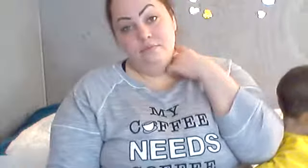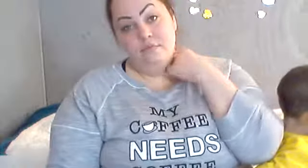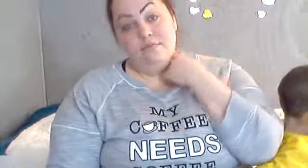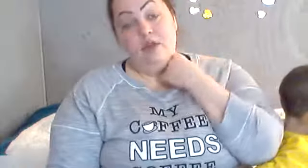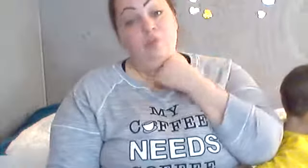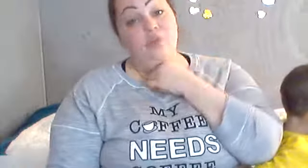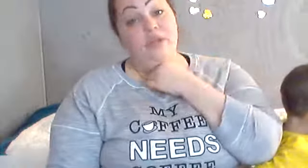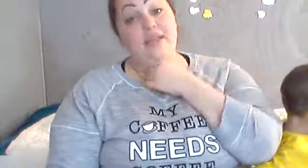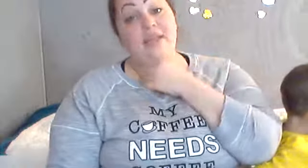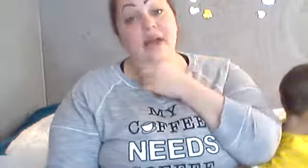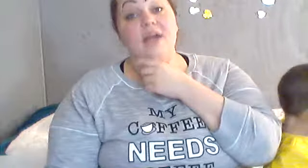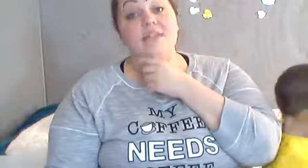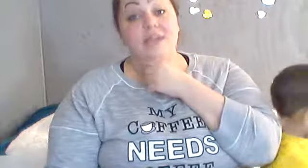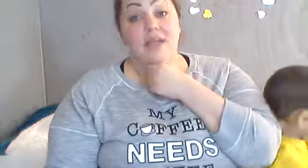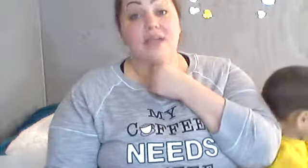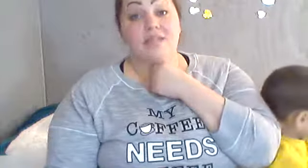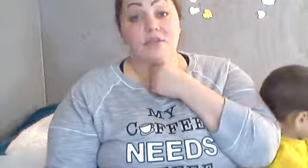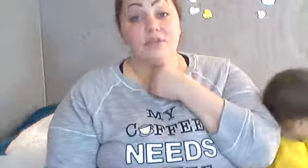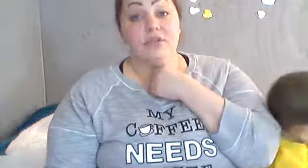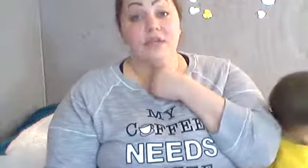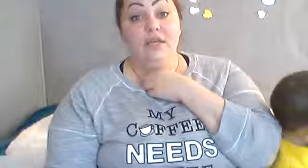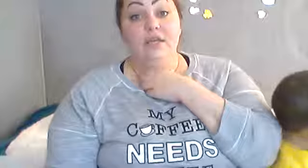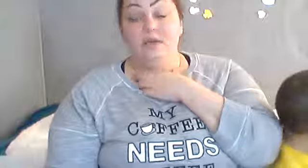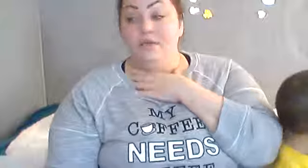they've got a really excellent ASL community.